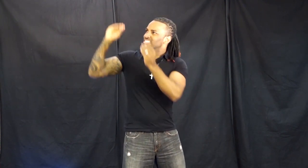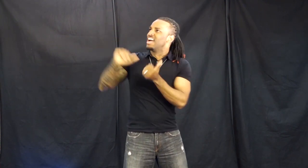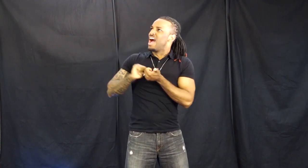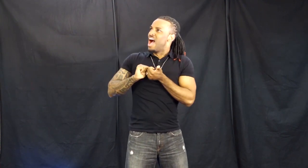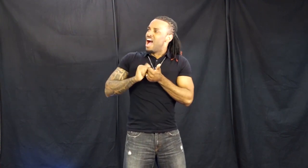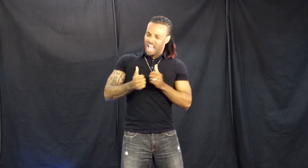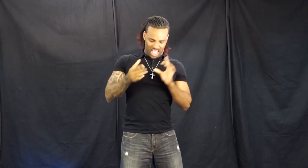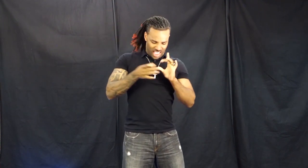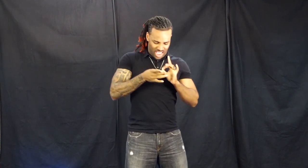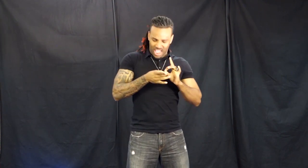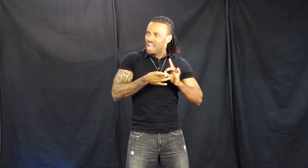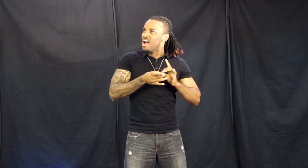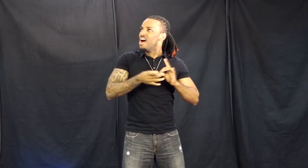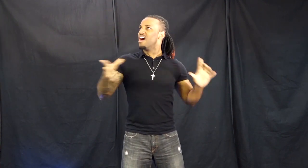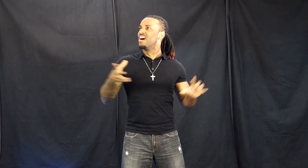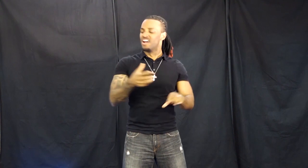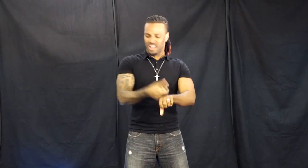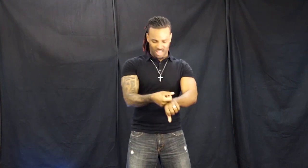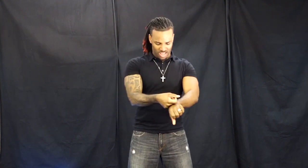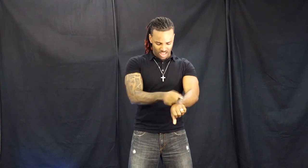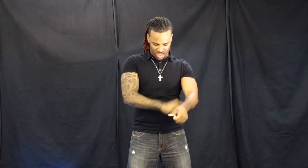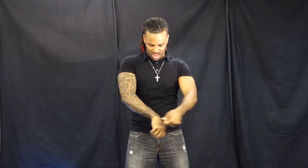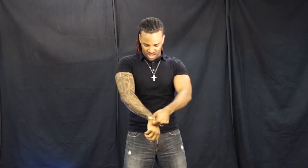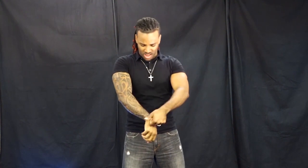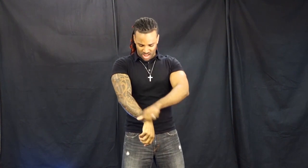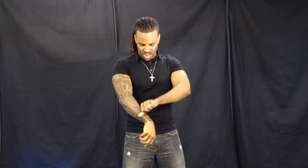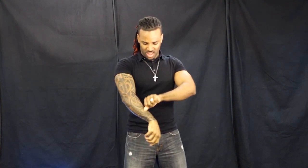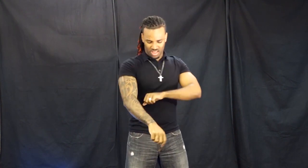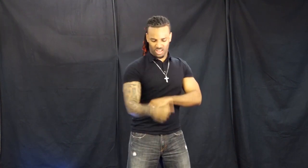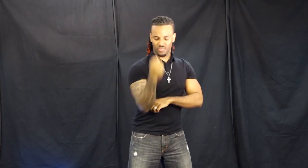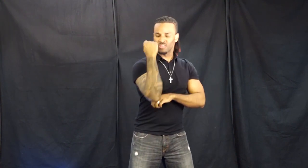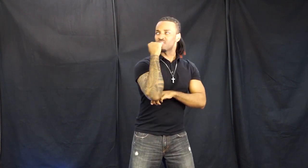Rise up, rise up, rise up, Eliza.